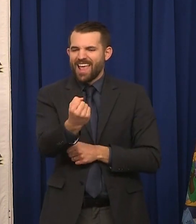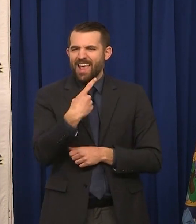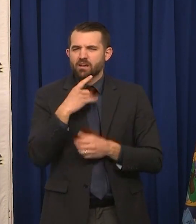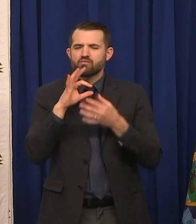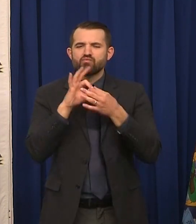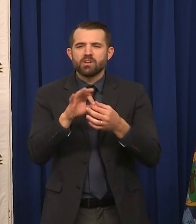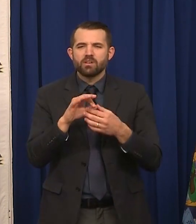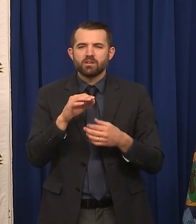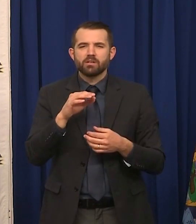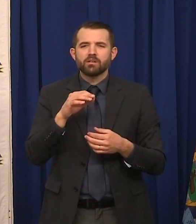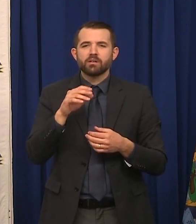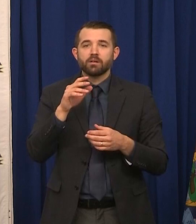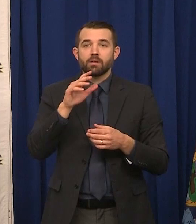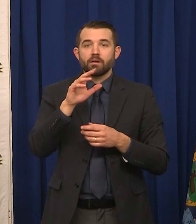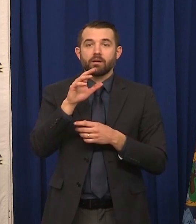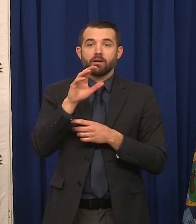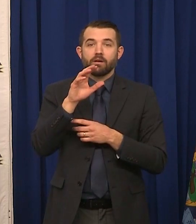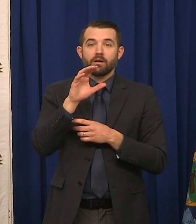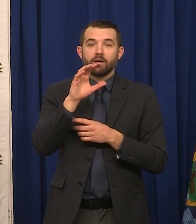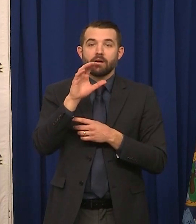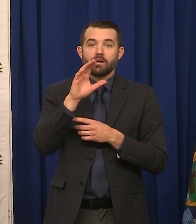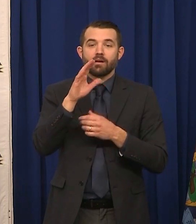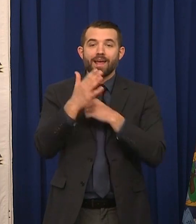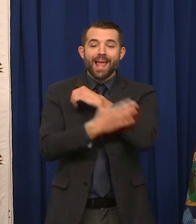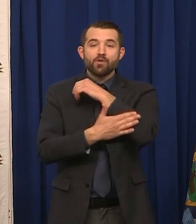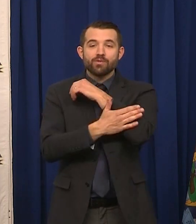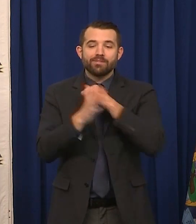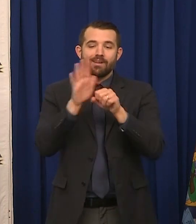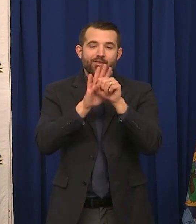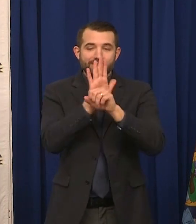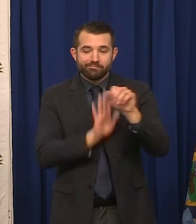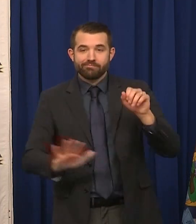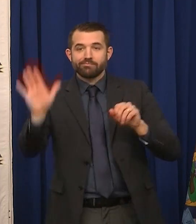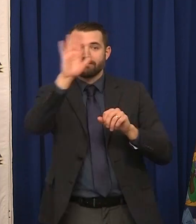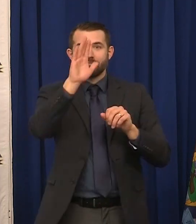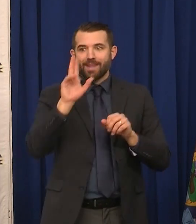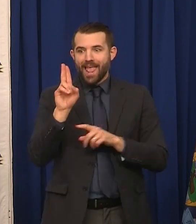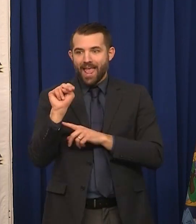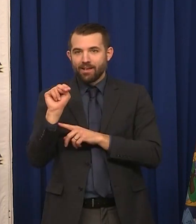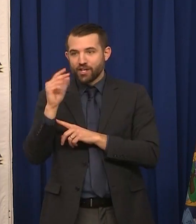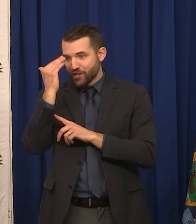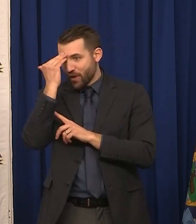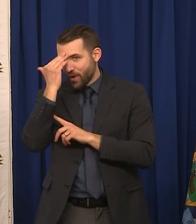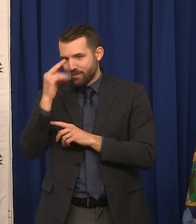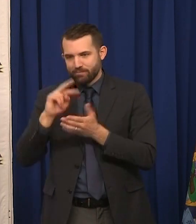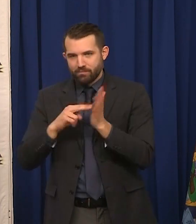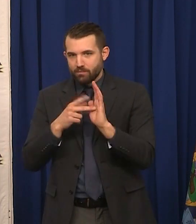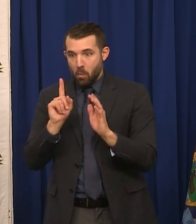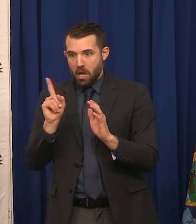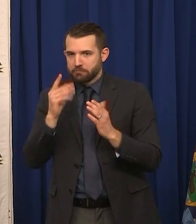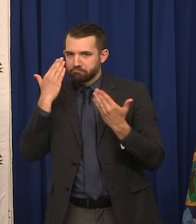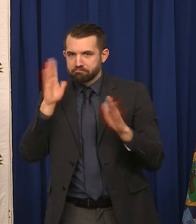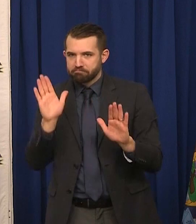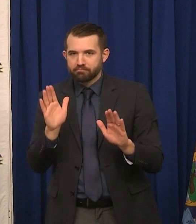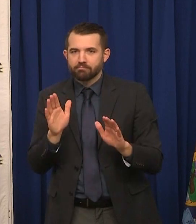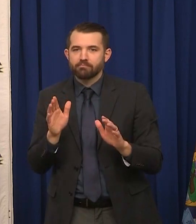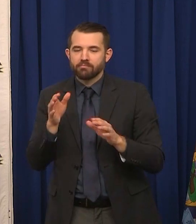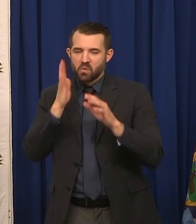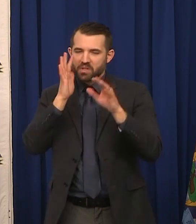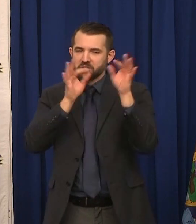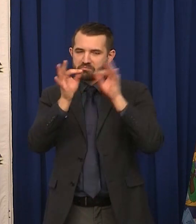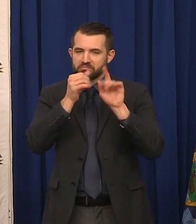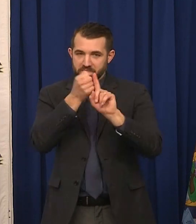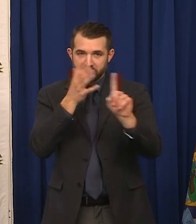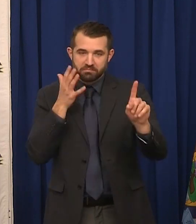say a county is unknown on our website. And for that, Amy, what I'll do for a second is, again, kind of pull back